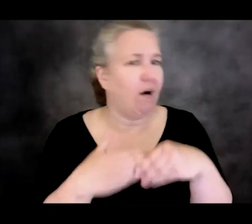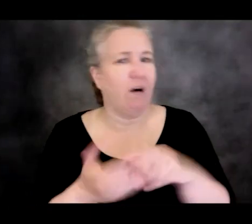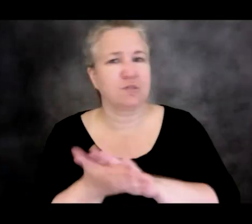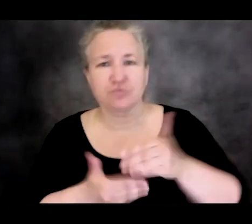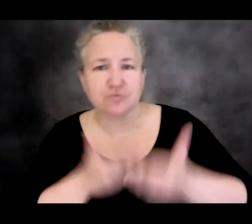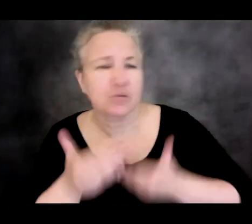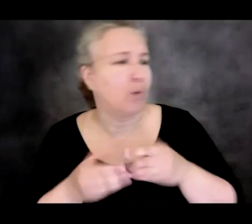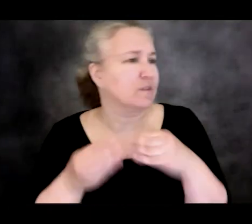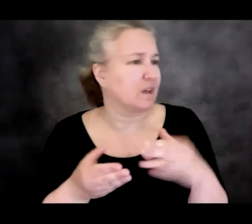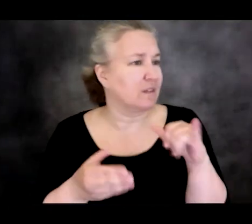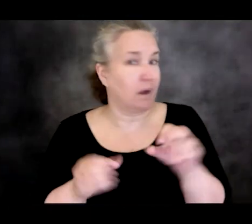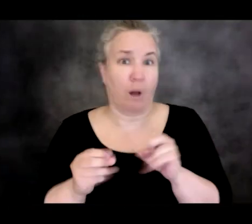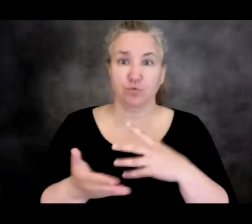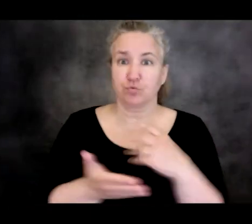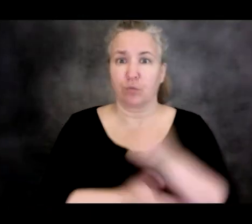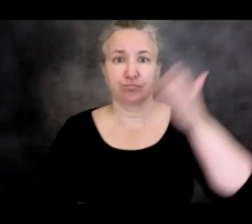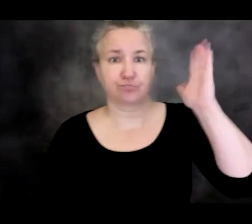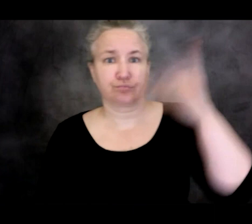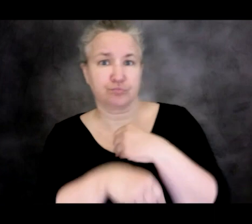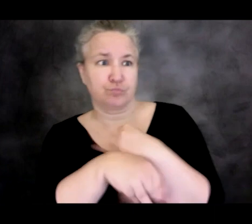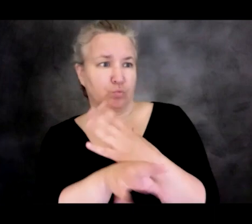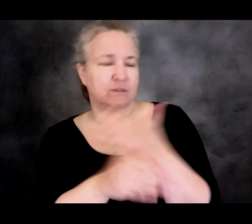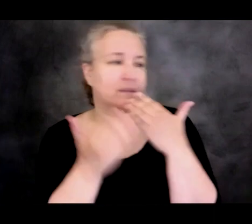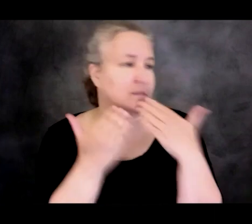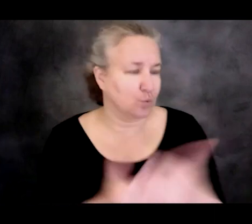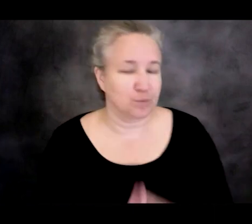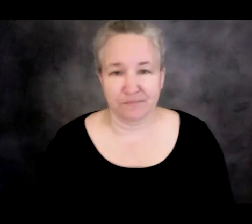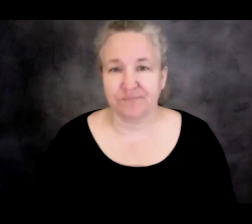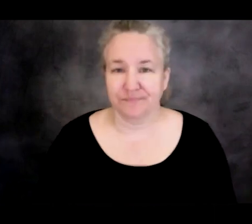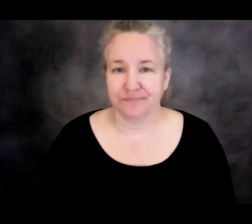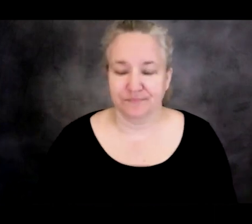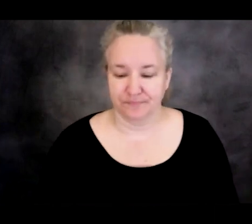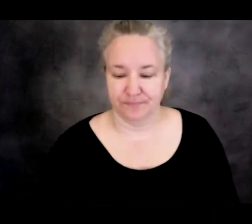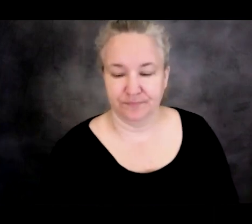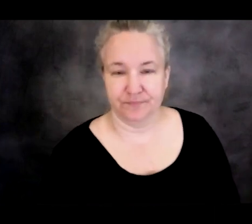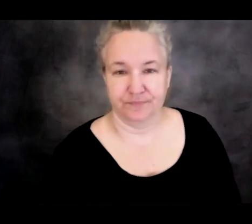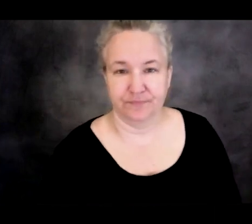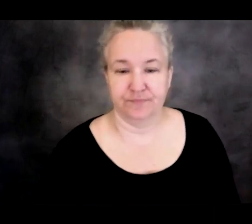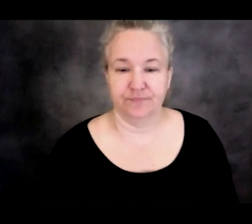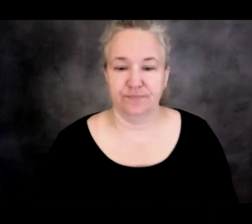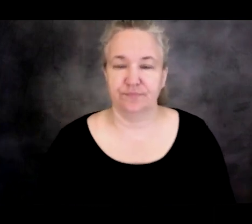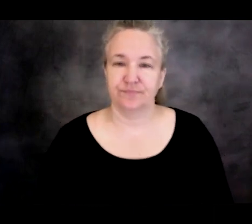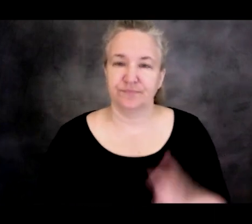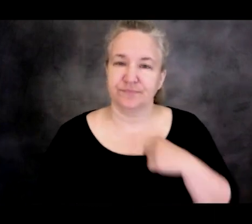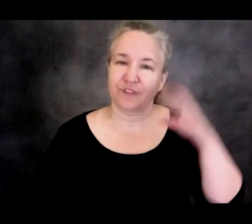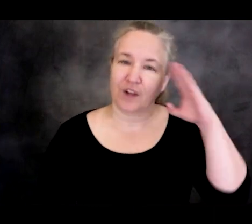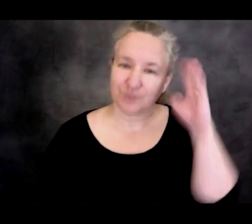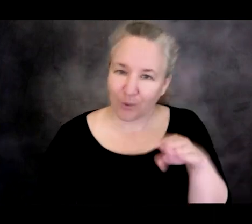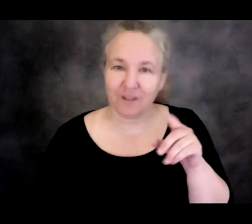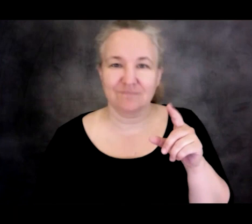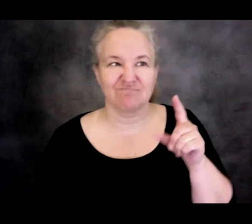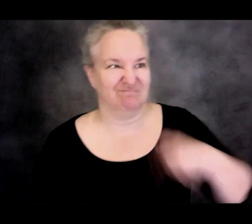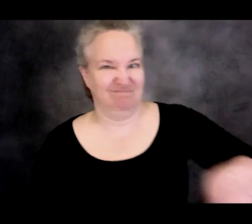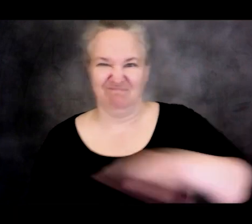the opportunity to do this remotely. I know that that we would much rather all